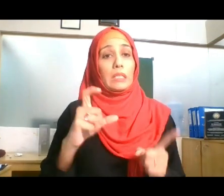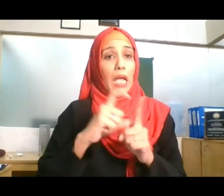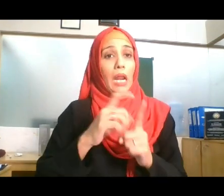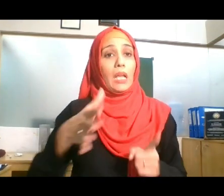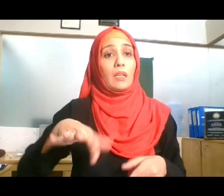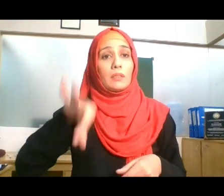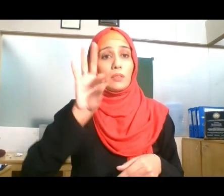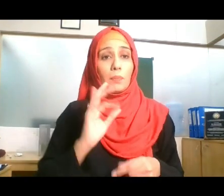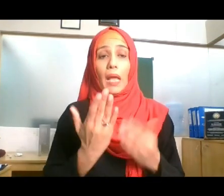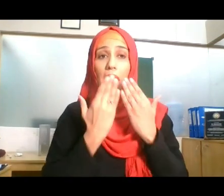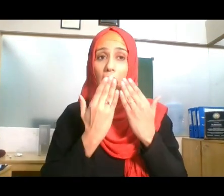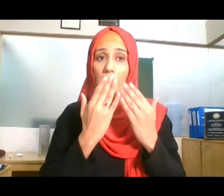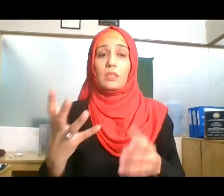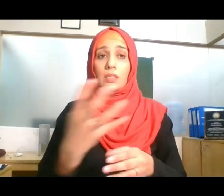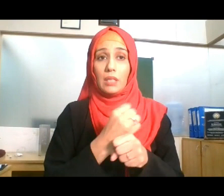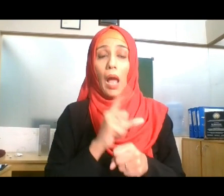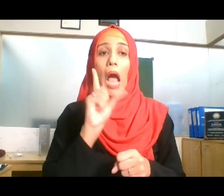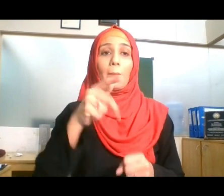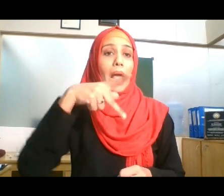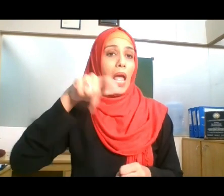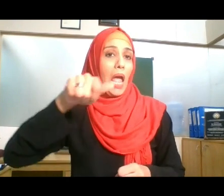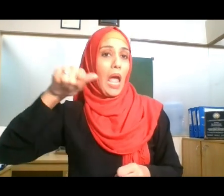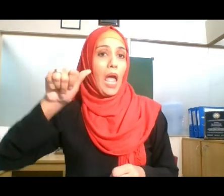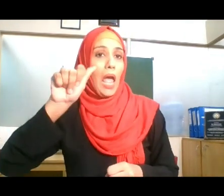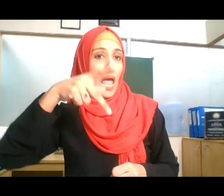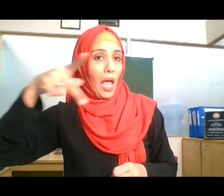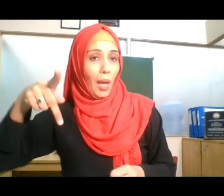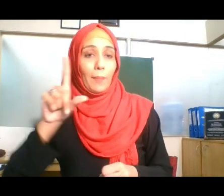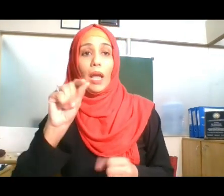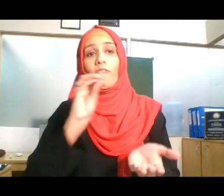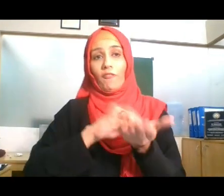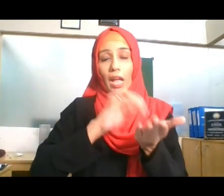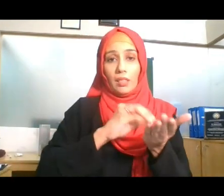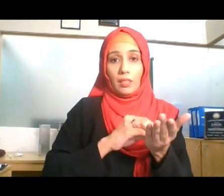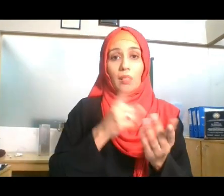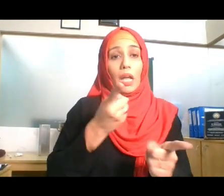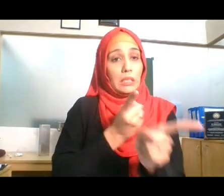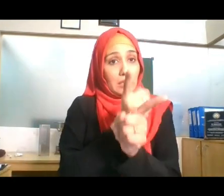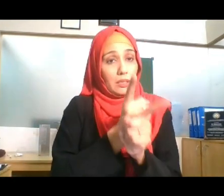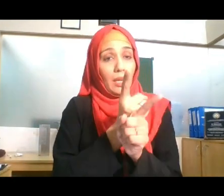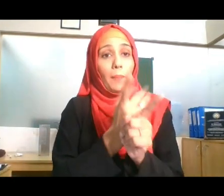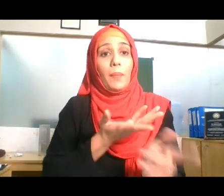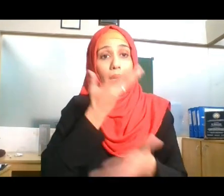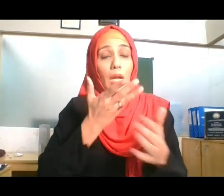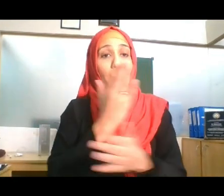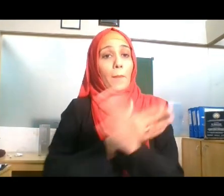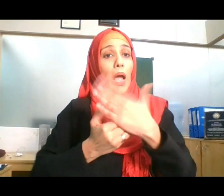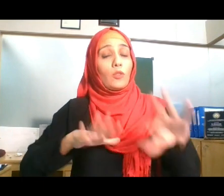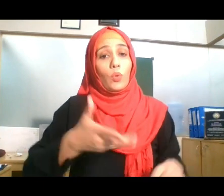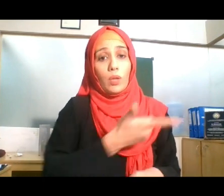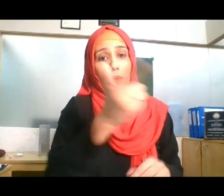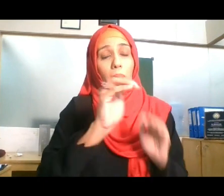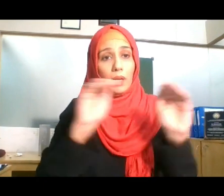has developed a special app which is very helpful in guiding and educating differently abled